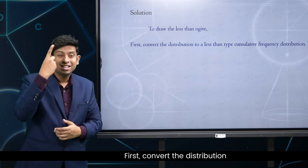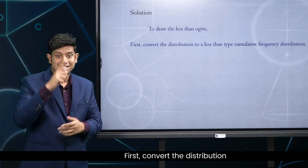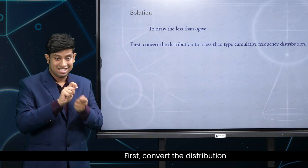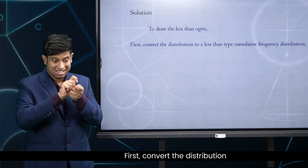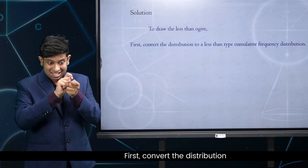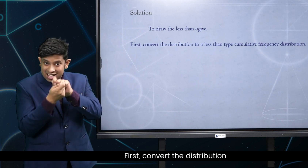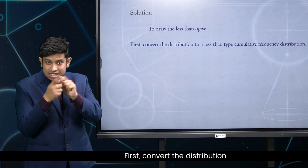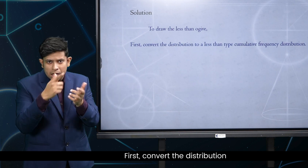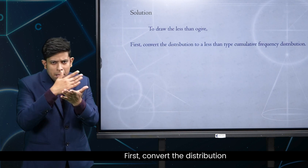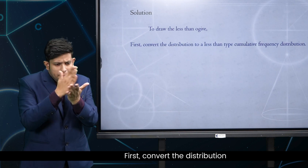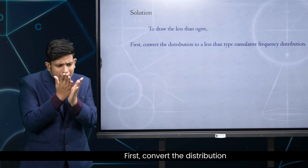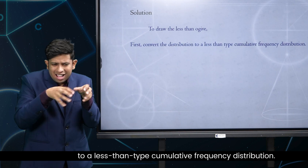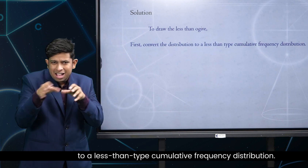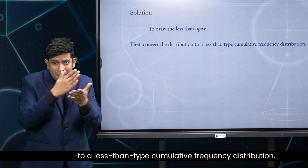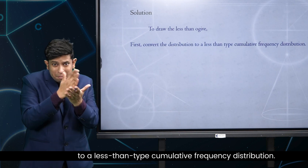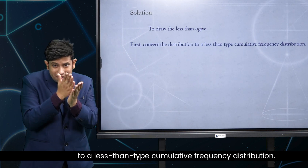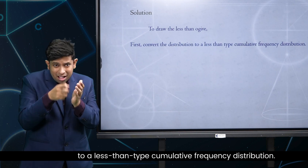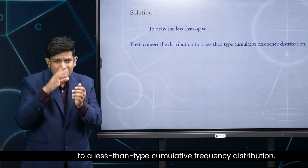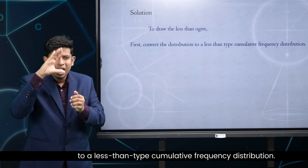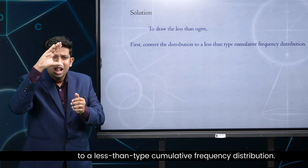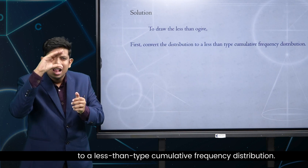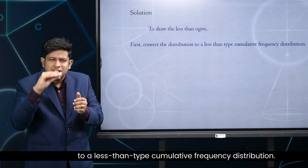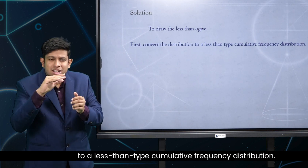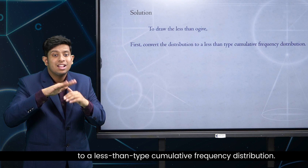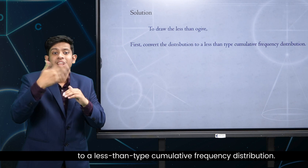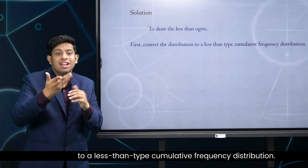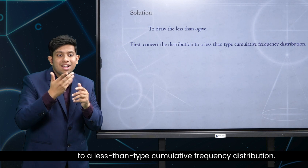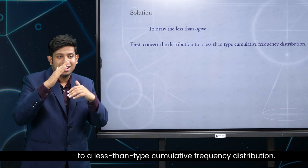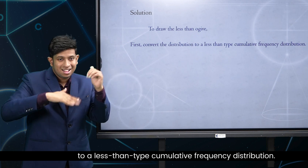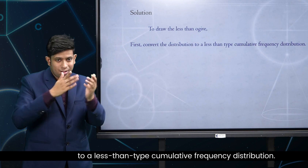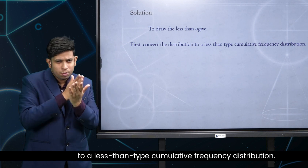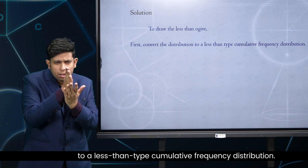first convert the distribution to a less than type cumulative frequency distribution.